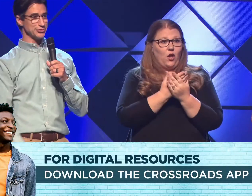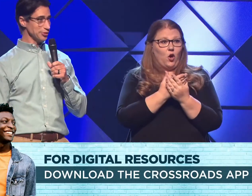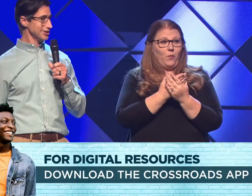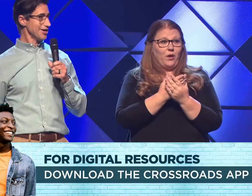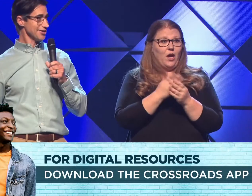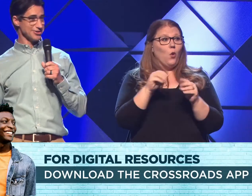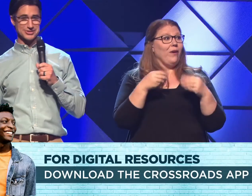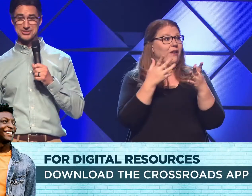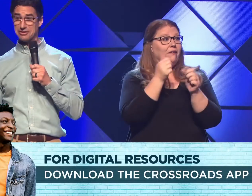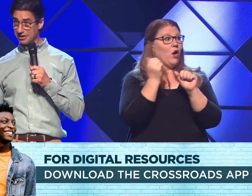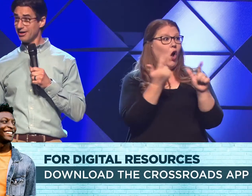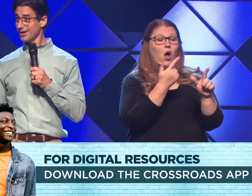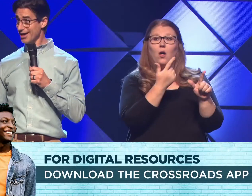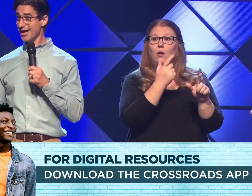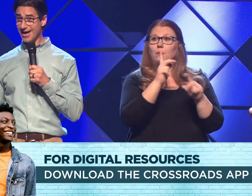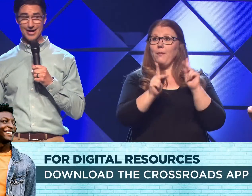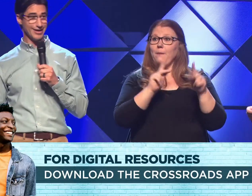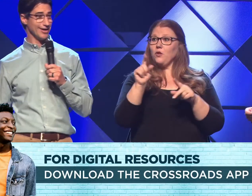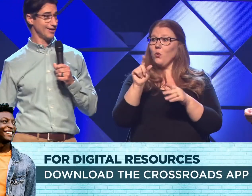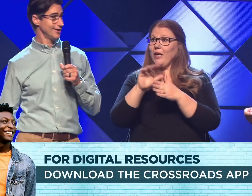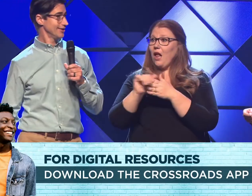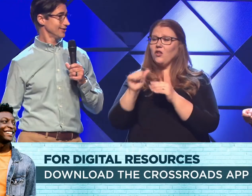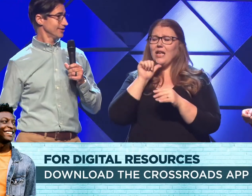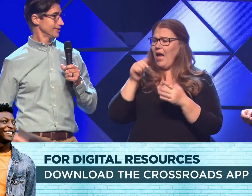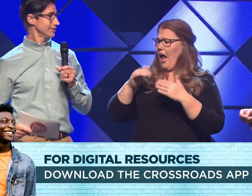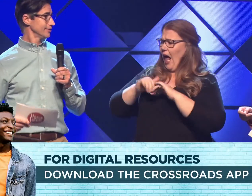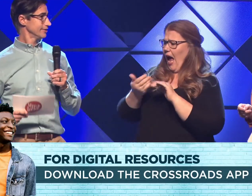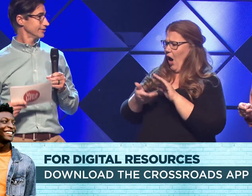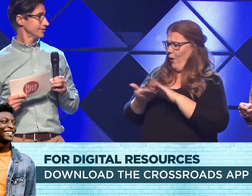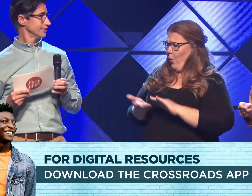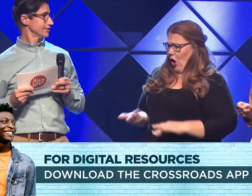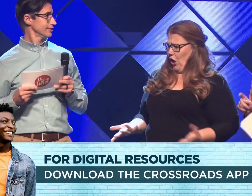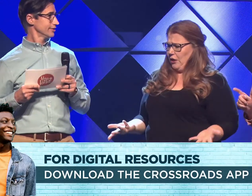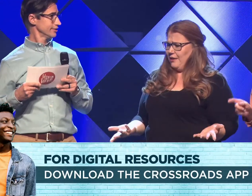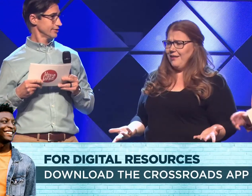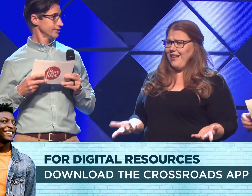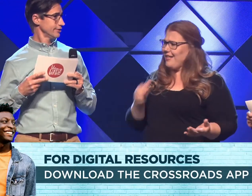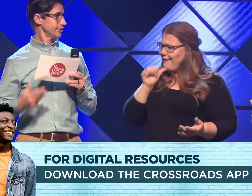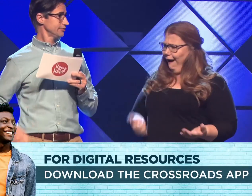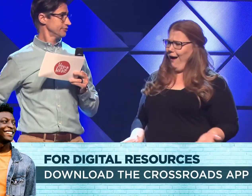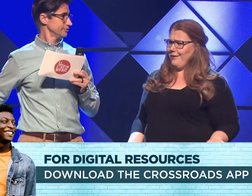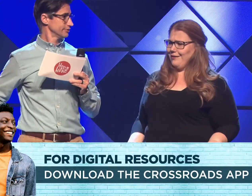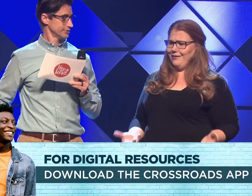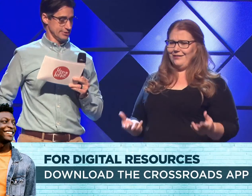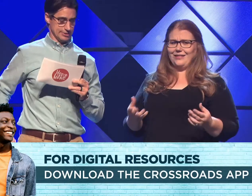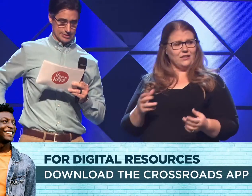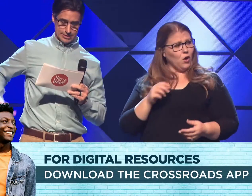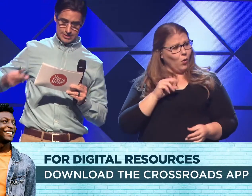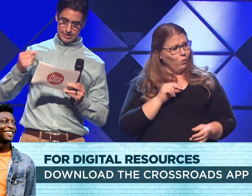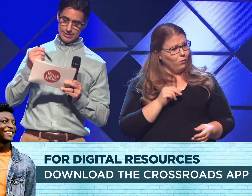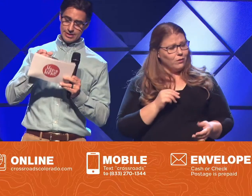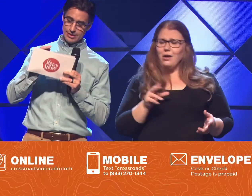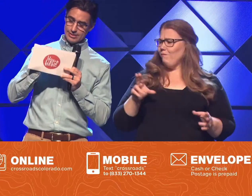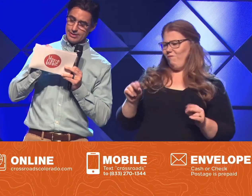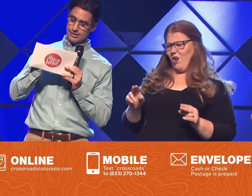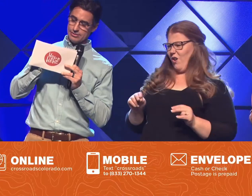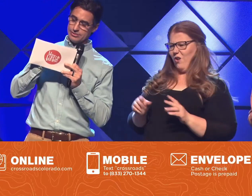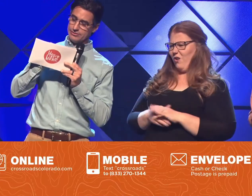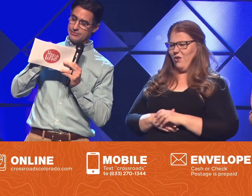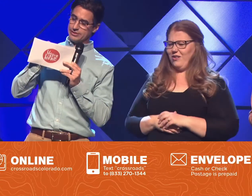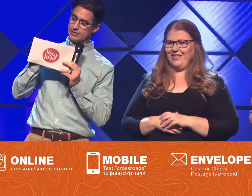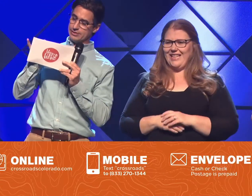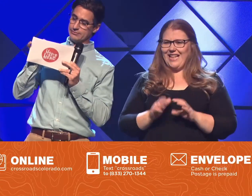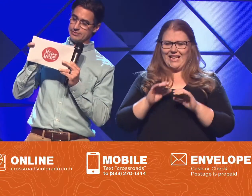of you $20. That is not how the giving envelopes work. It's not. No? No. Not